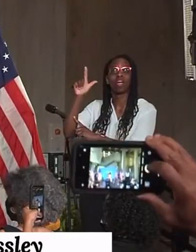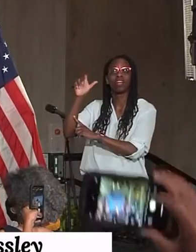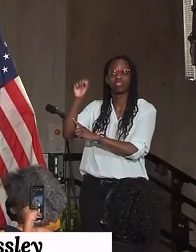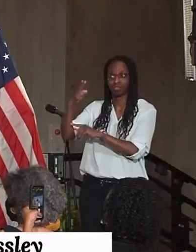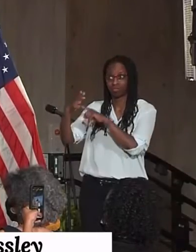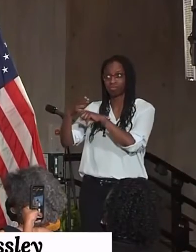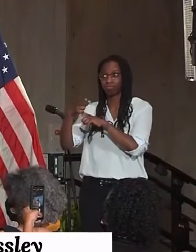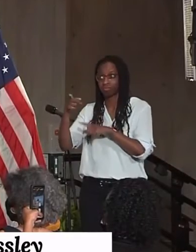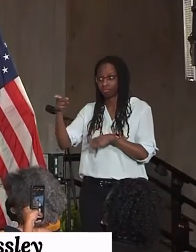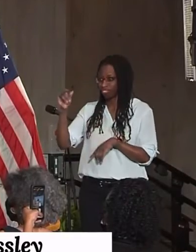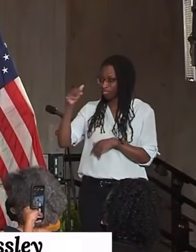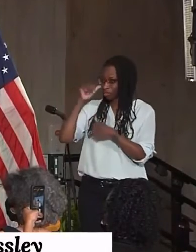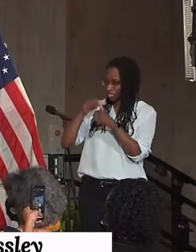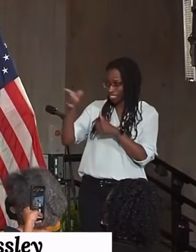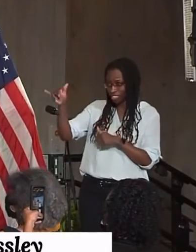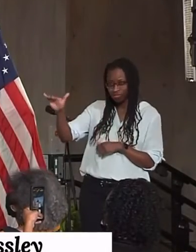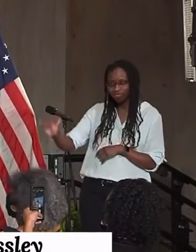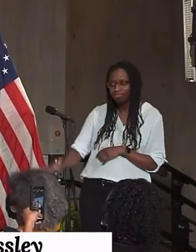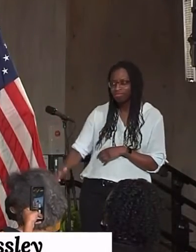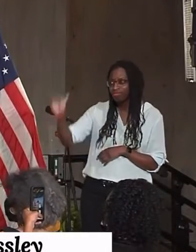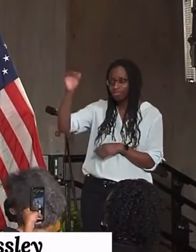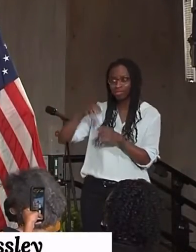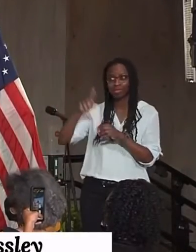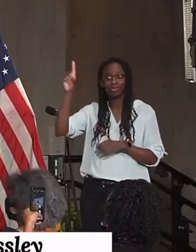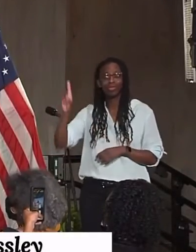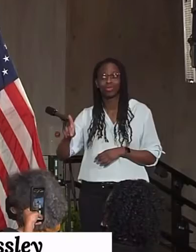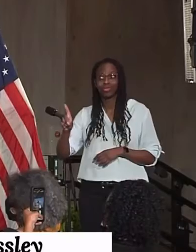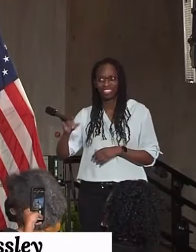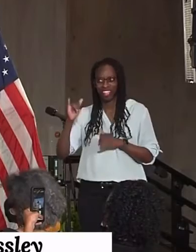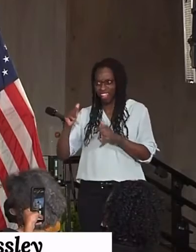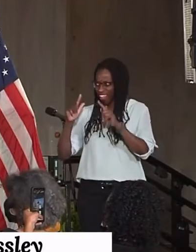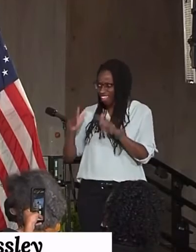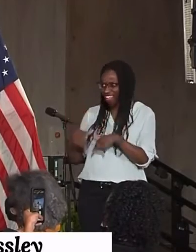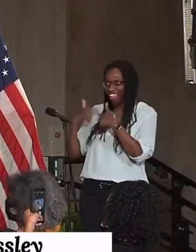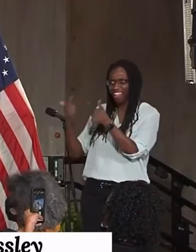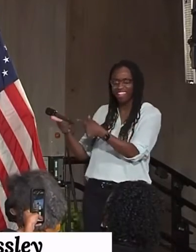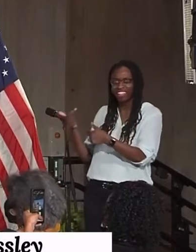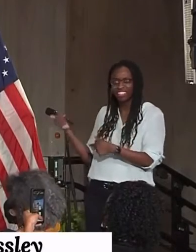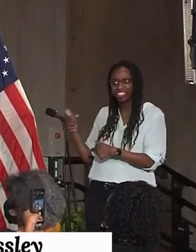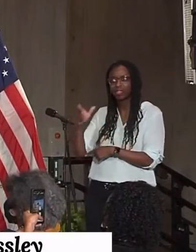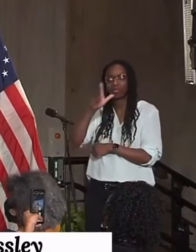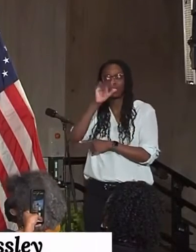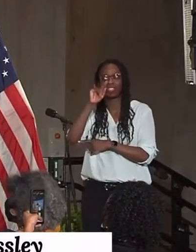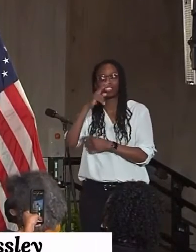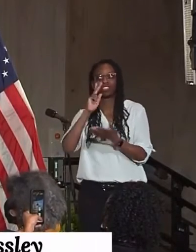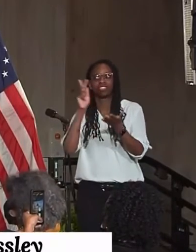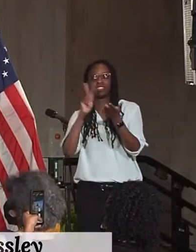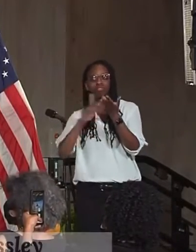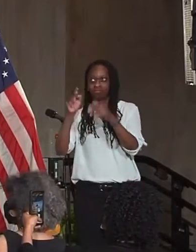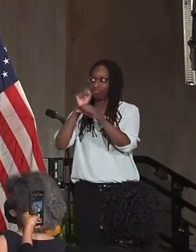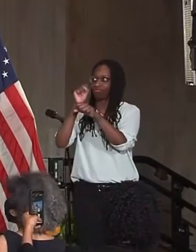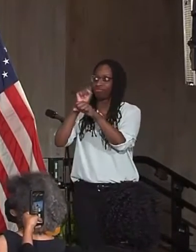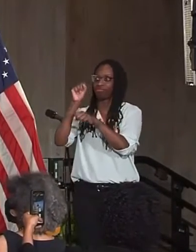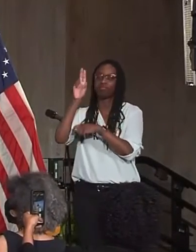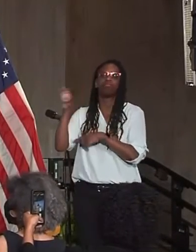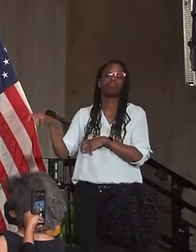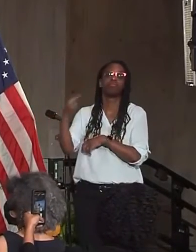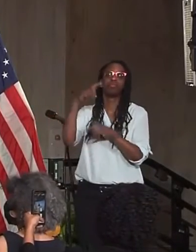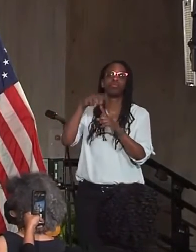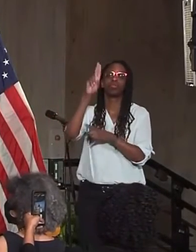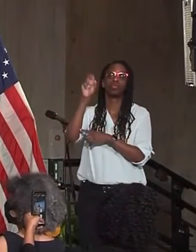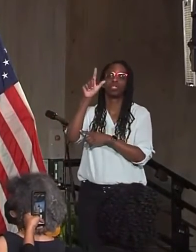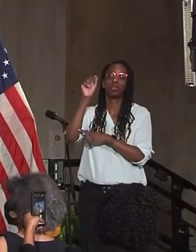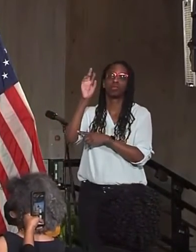United States Secretary of Labor and the first union representative to serve in the role in four decades.